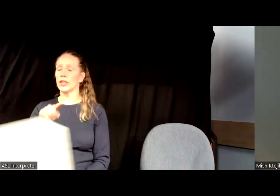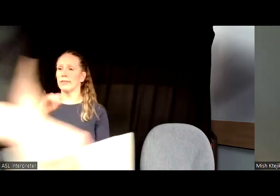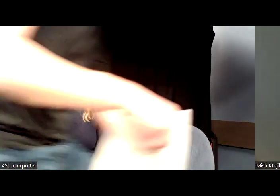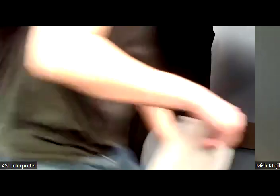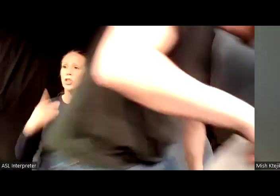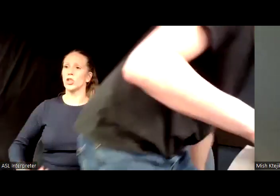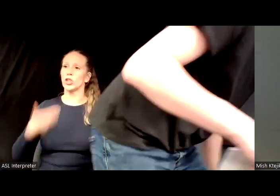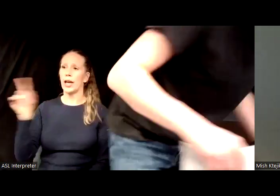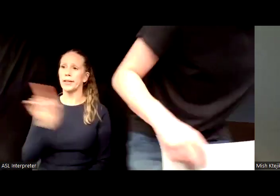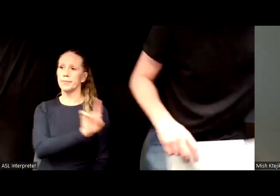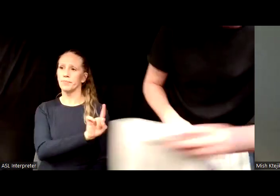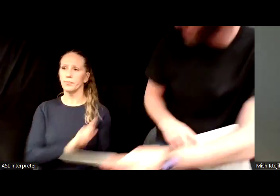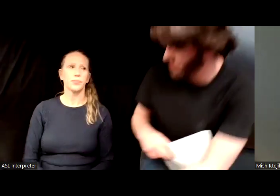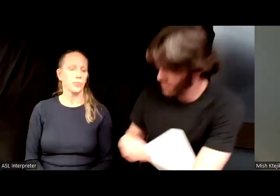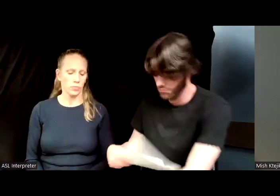screen.